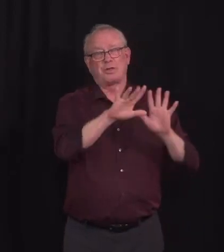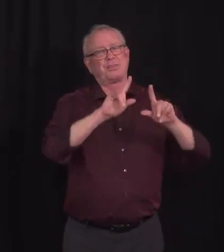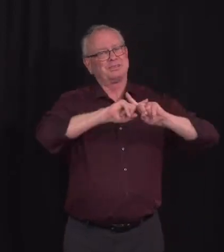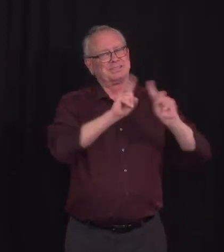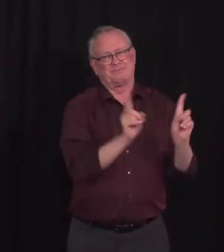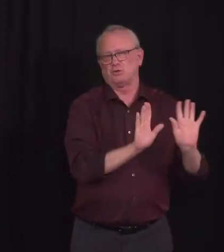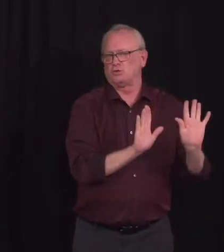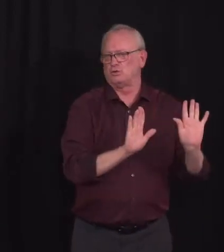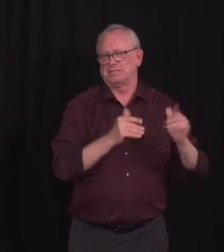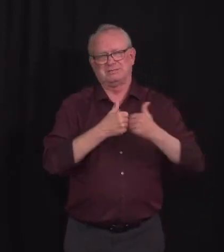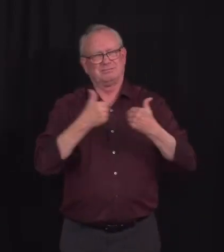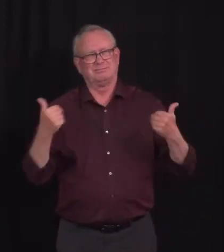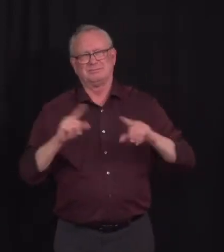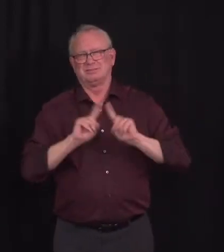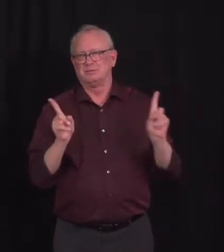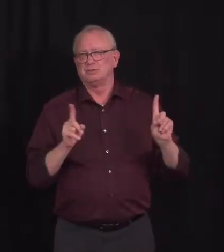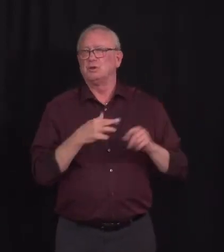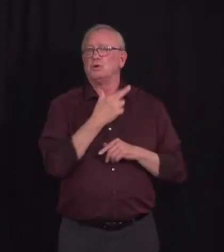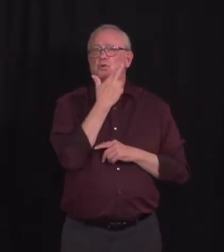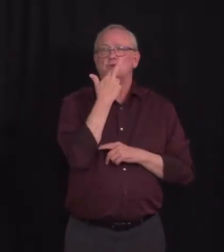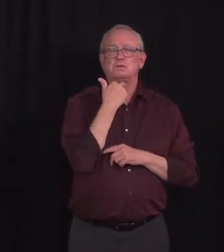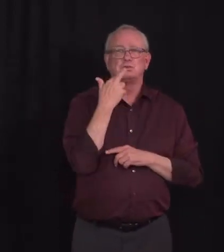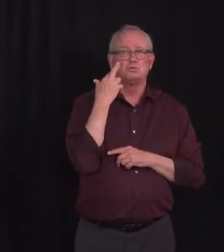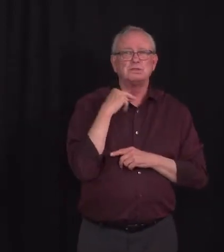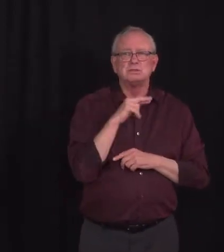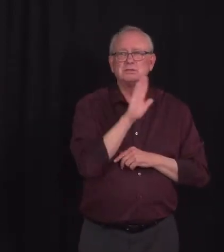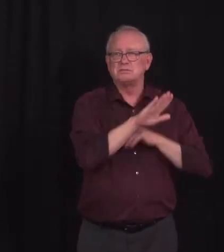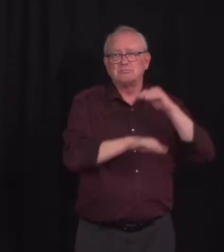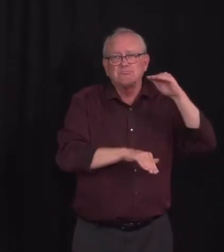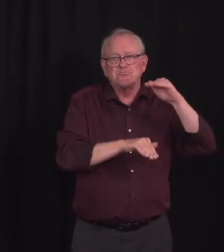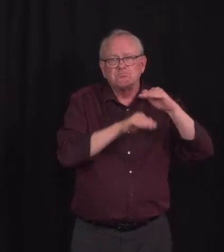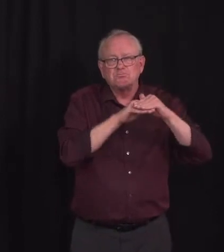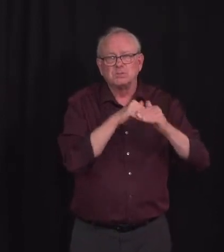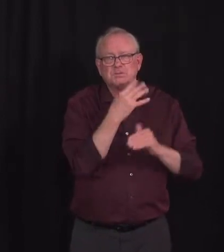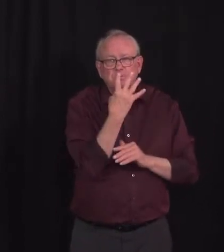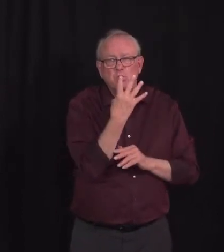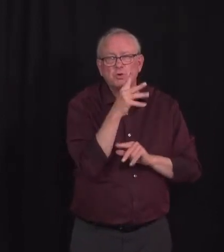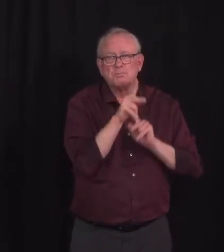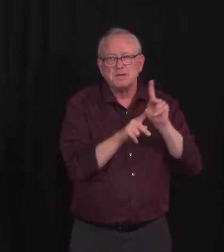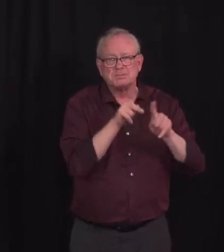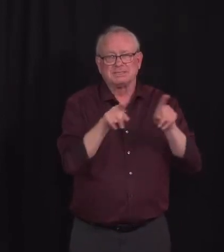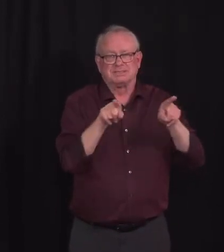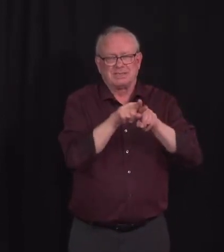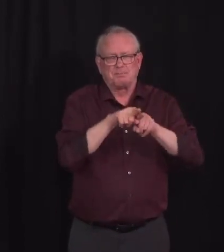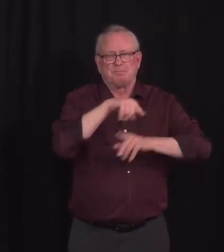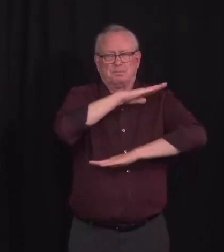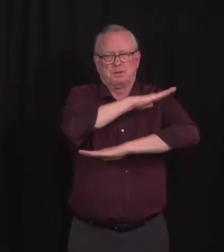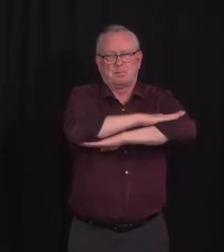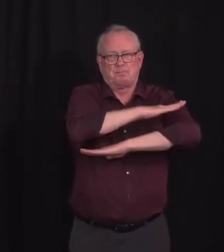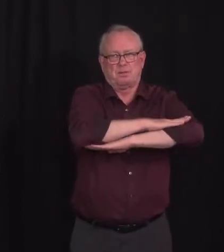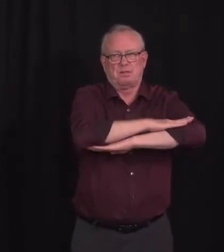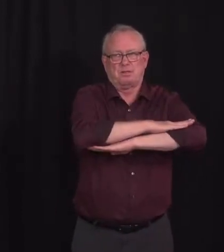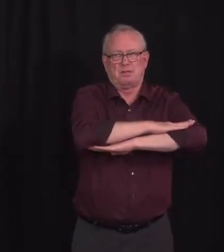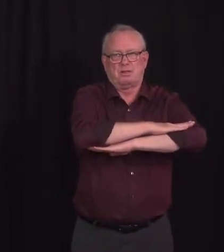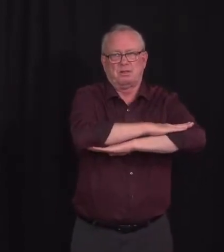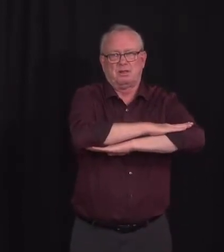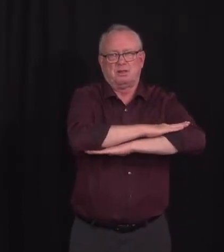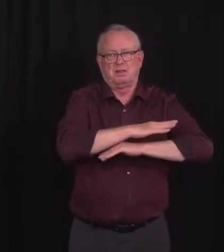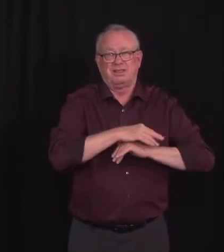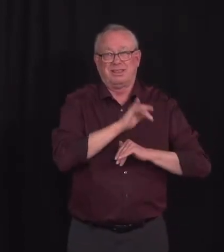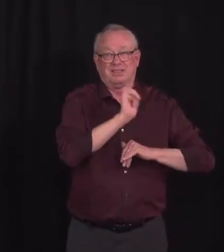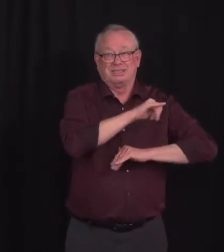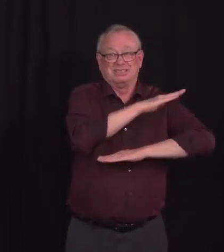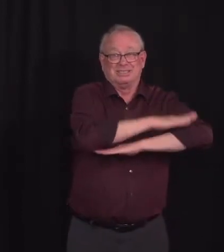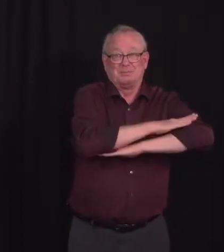patios must have no more than 4 people at a table, and those individuals need to be from the same household